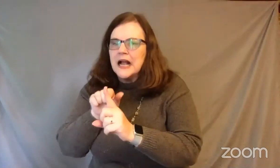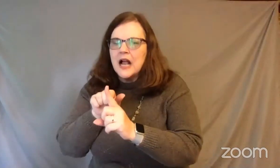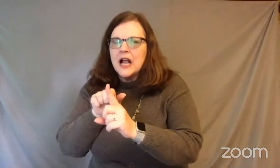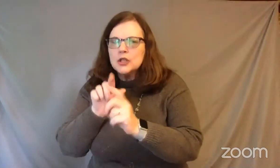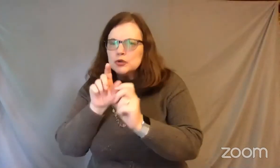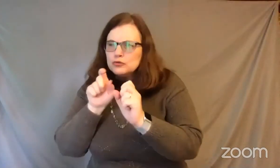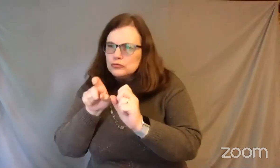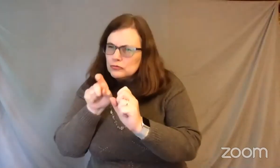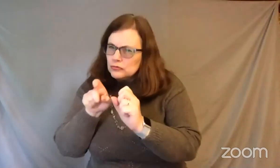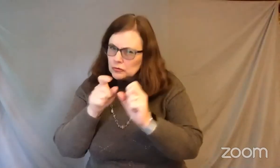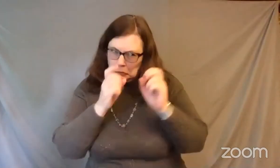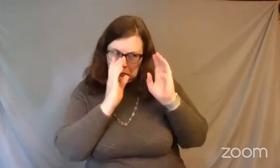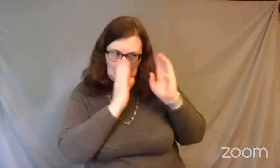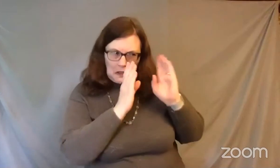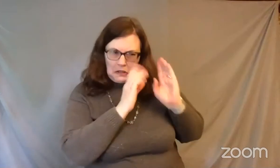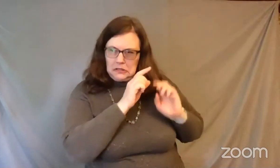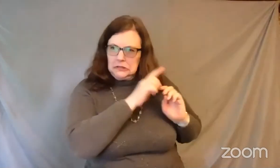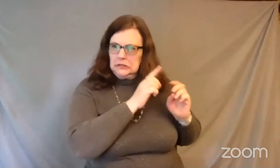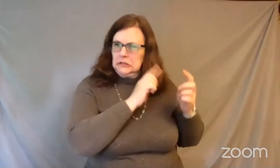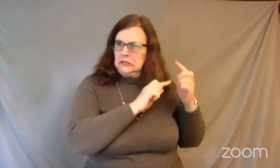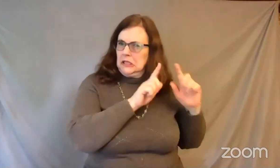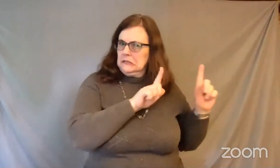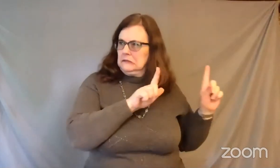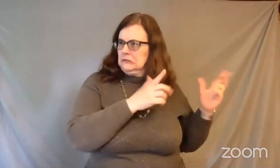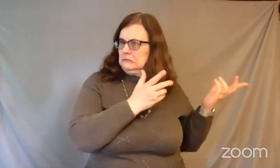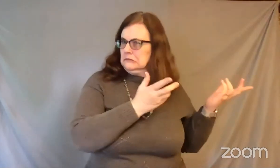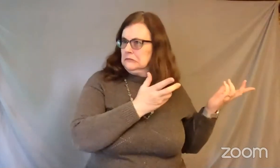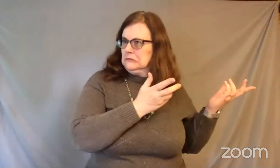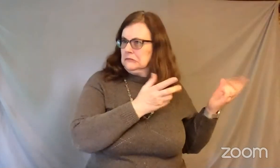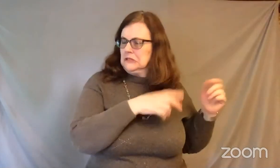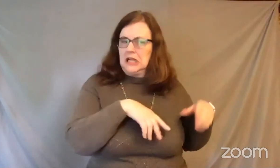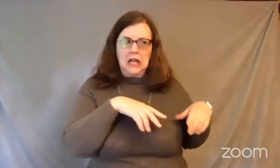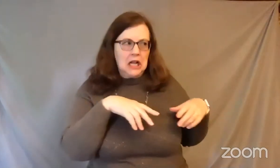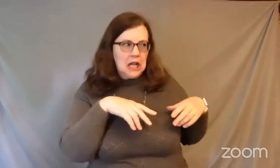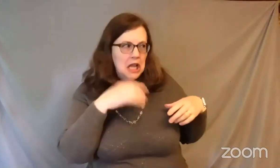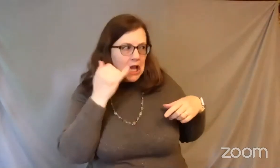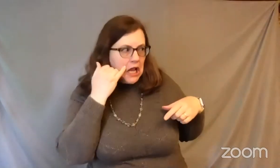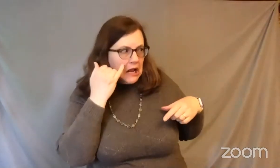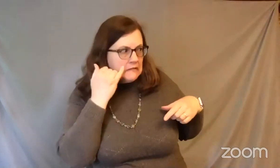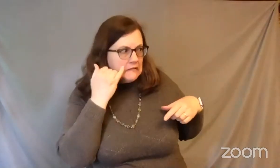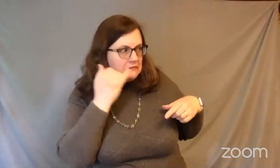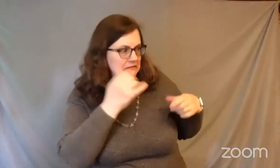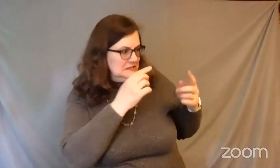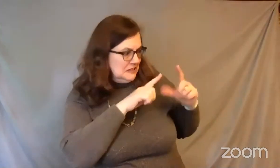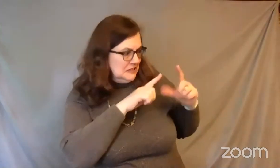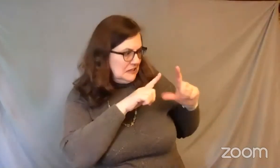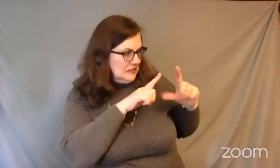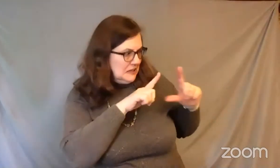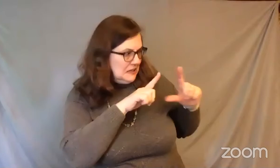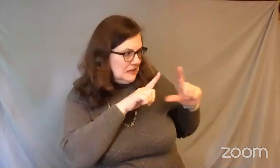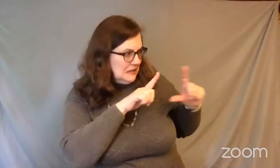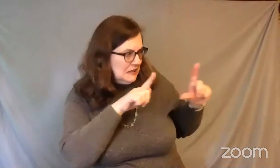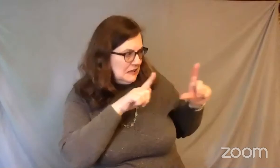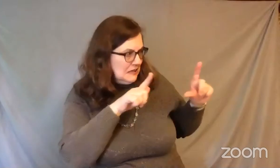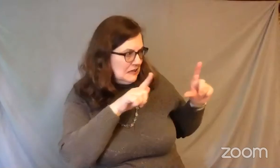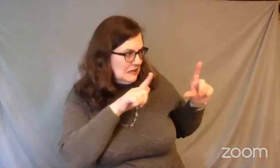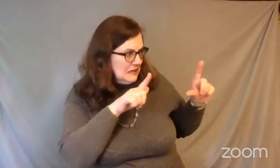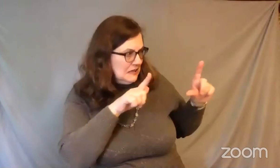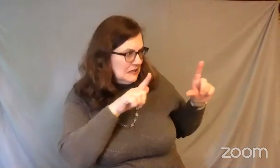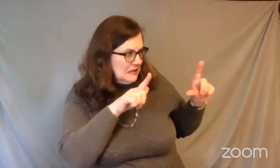With linguistic analysis in spoken language being so prevalent, we think it's so important to get more